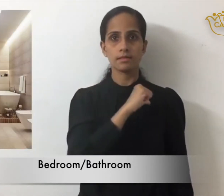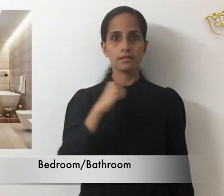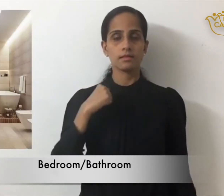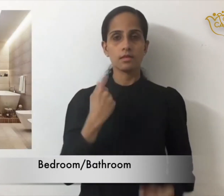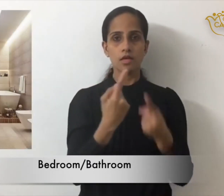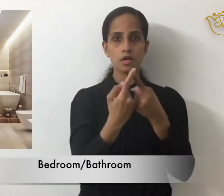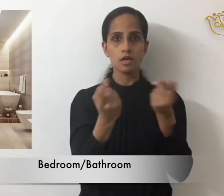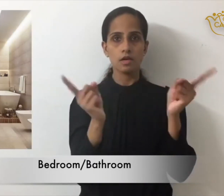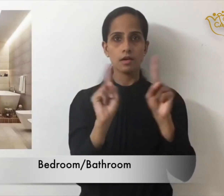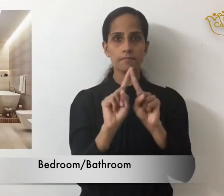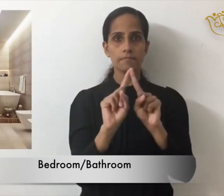bathroom,